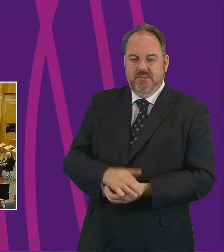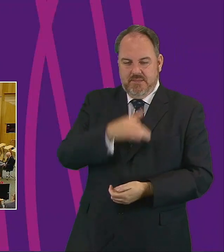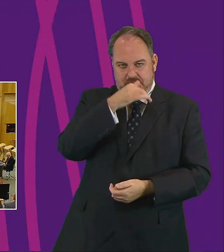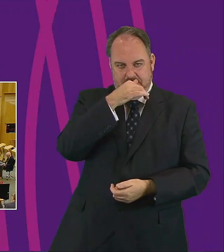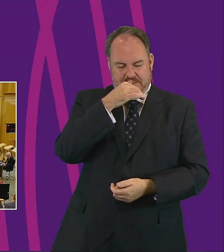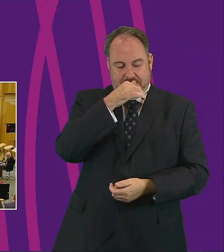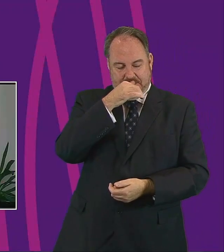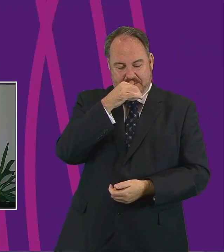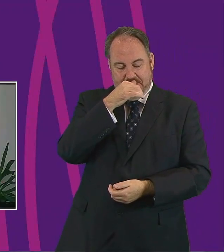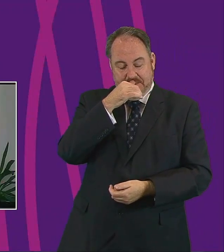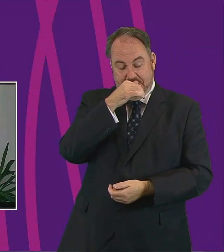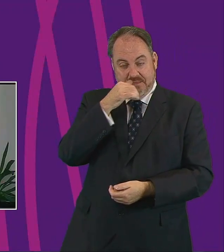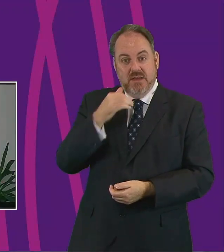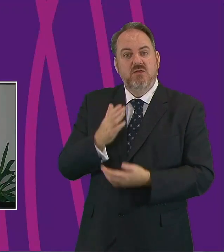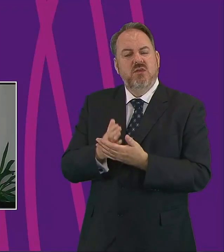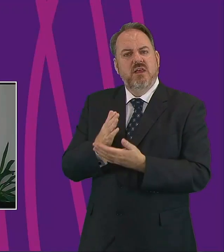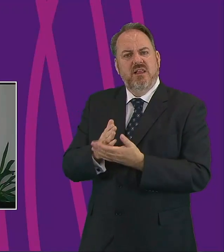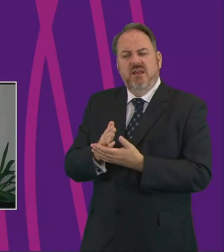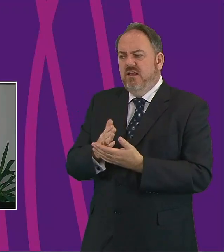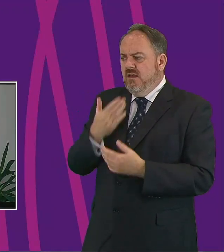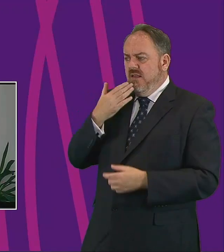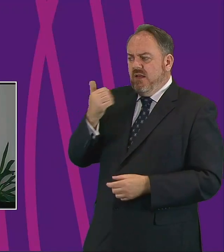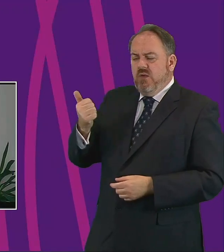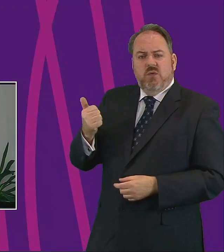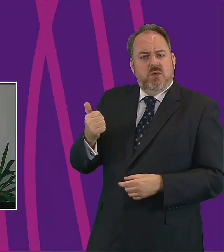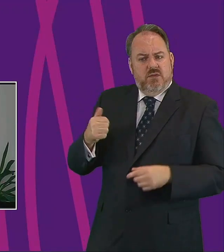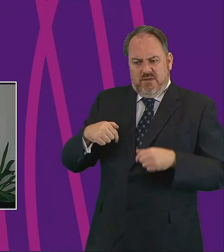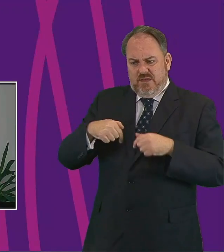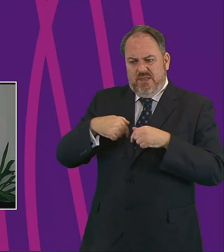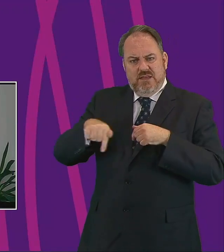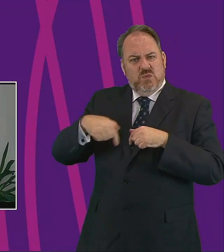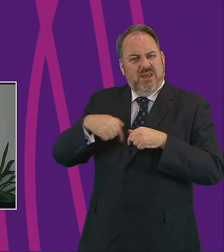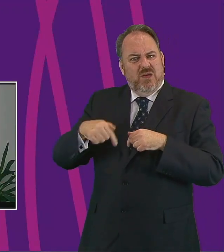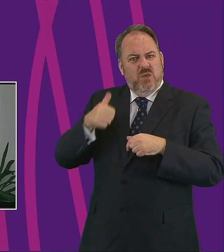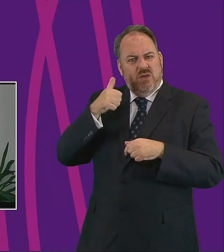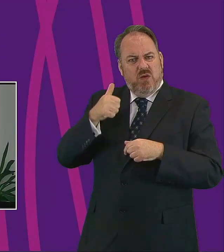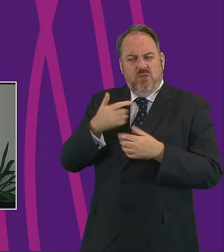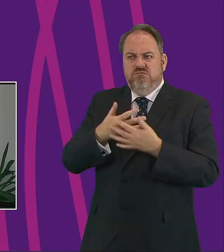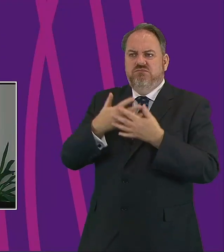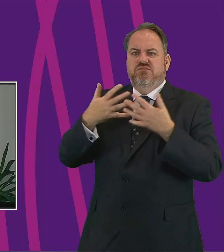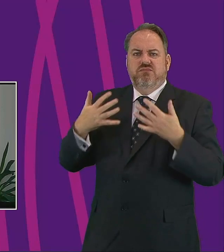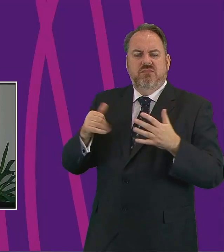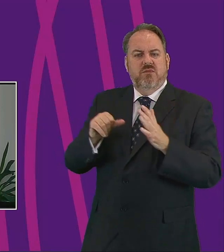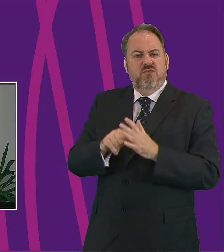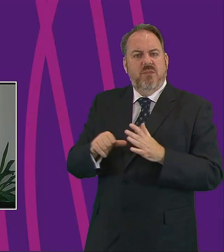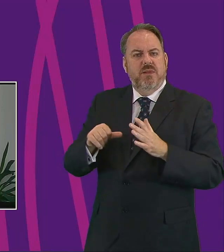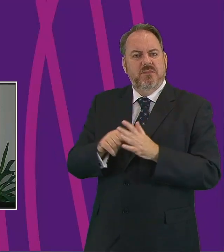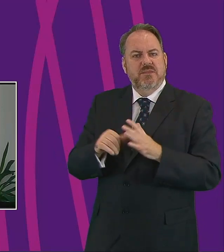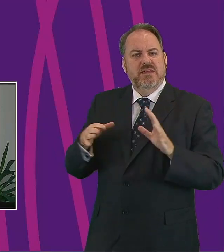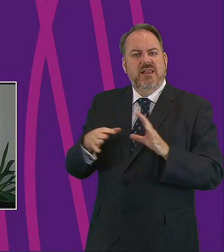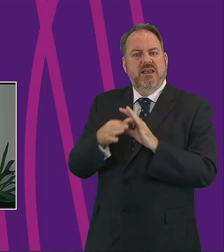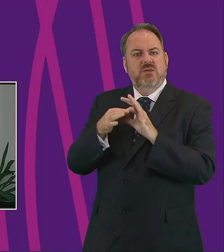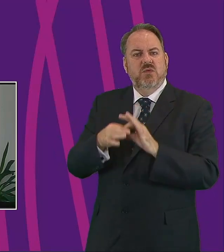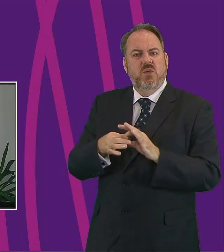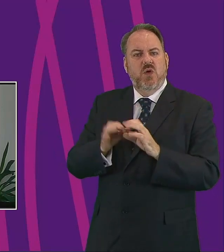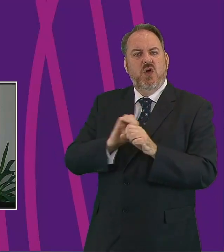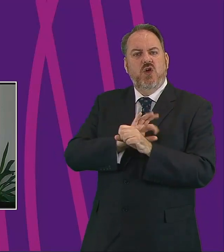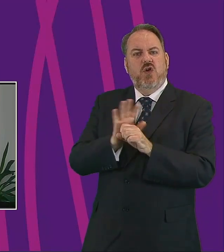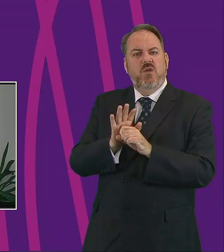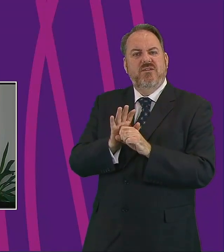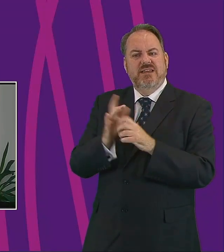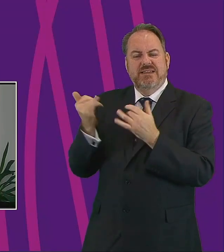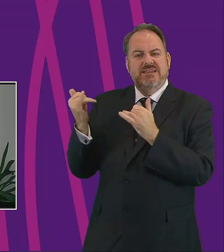Thank you, Presiding Officer. It's been well documented this week about the online problems of the UK Government's COVID-19 testing portal.